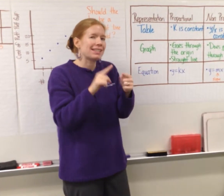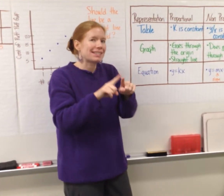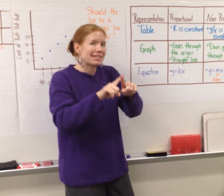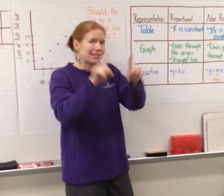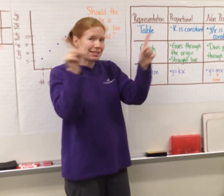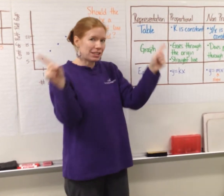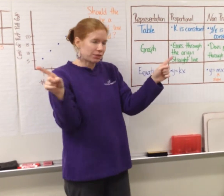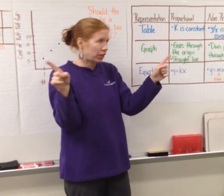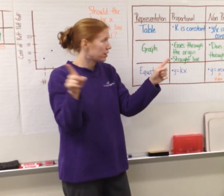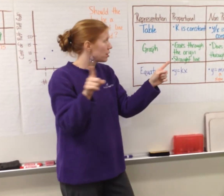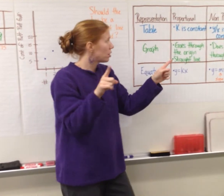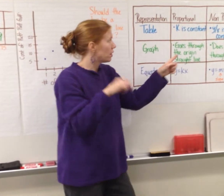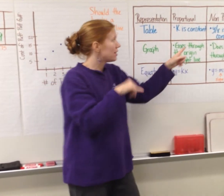is different. This is